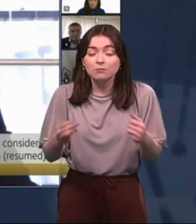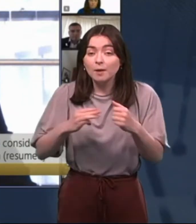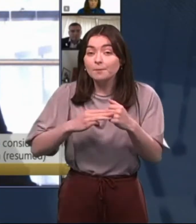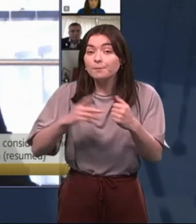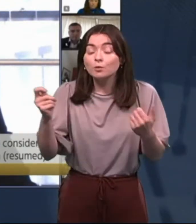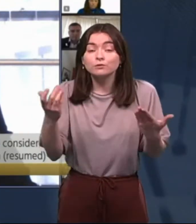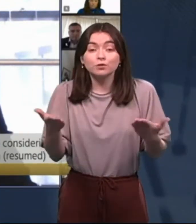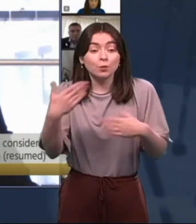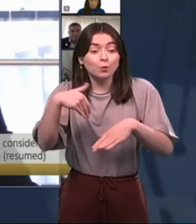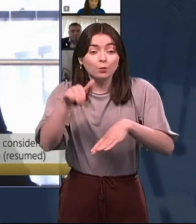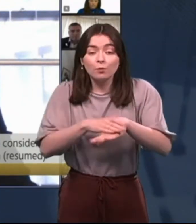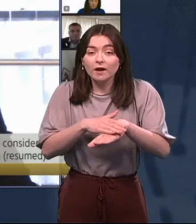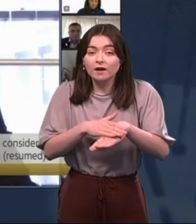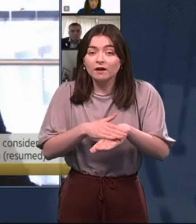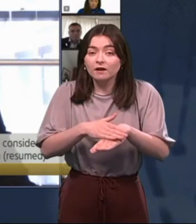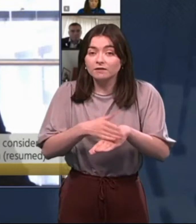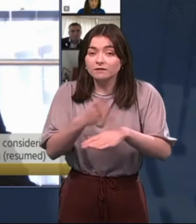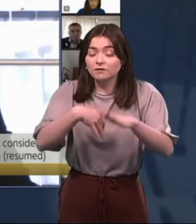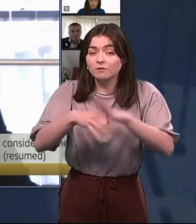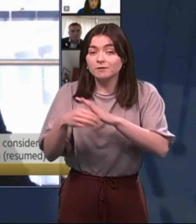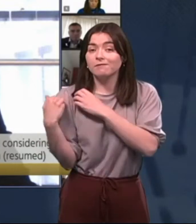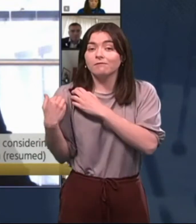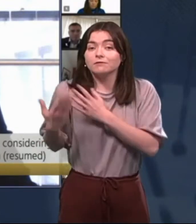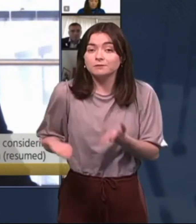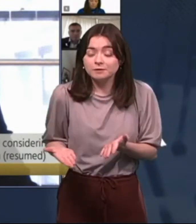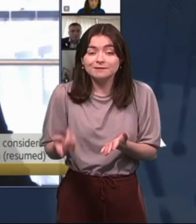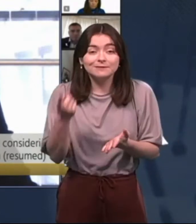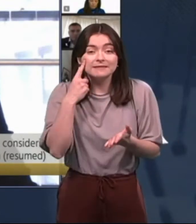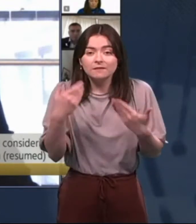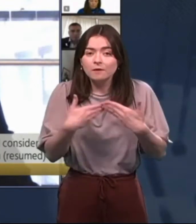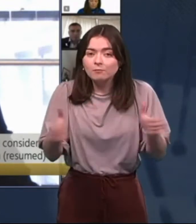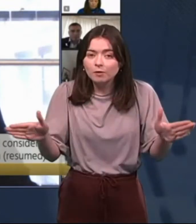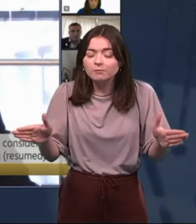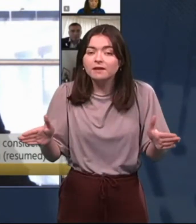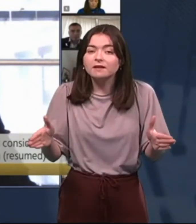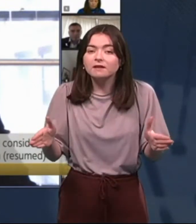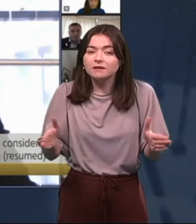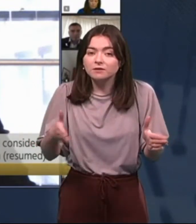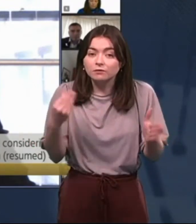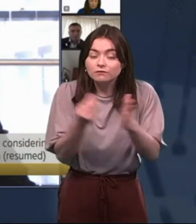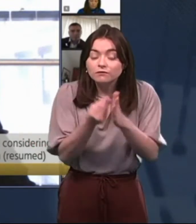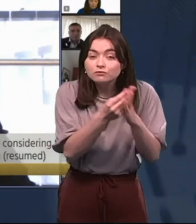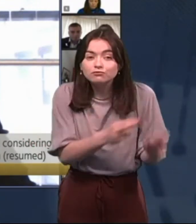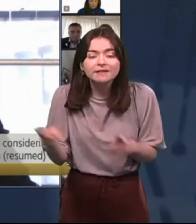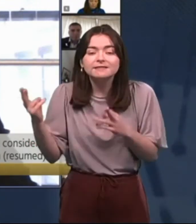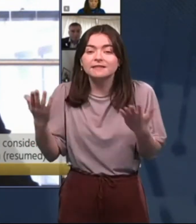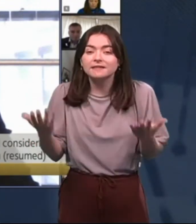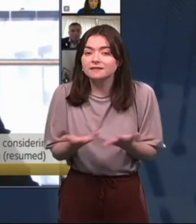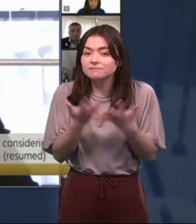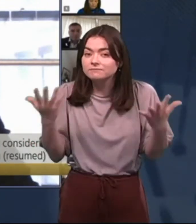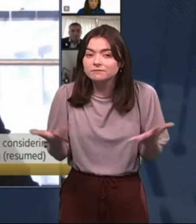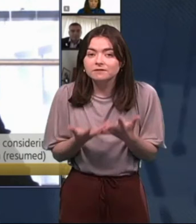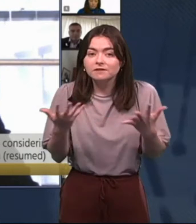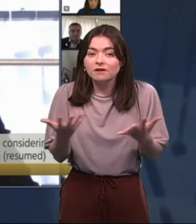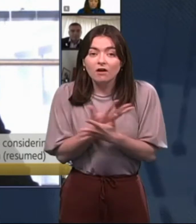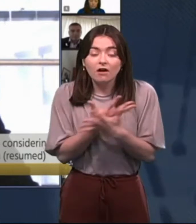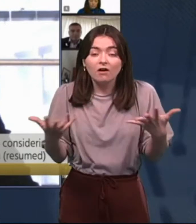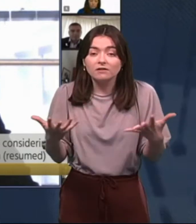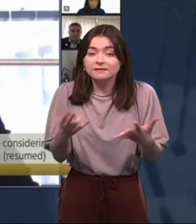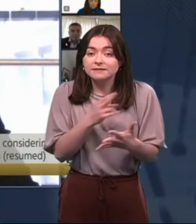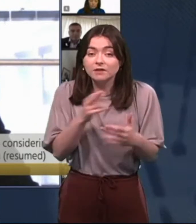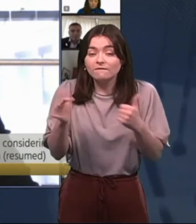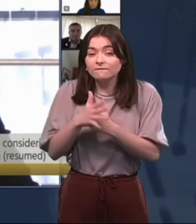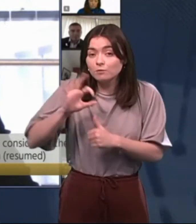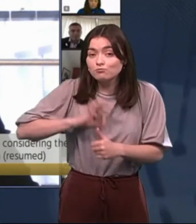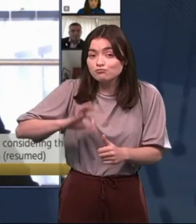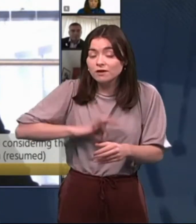where the state abdicates responsibility, you see the general public oftentimes swooping in, and fundraisers and all of these not-for-profit organisations